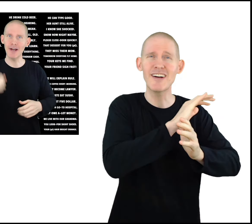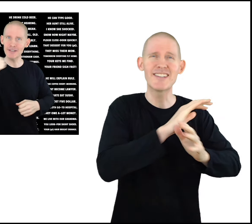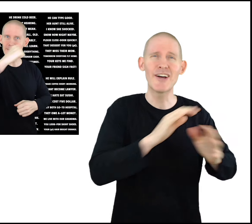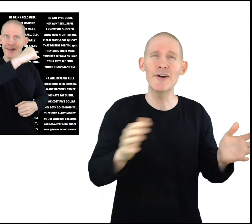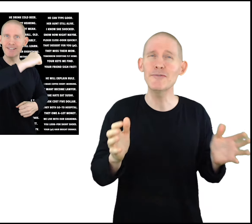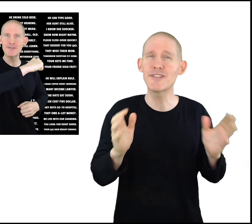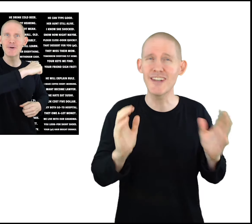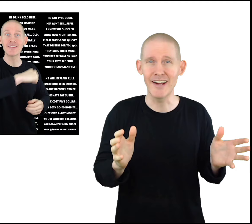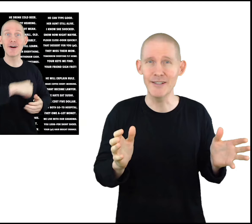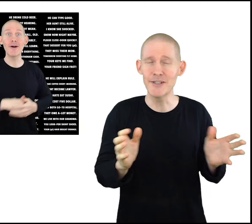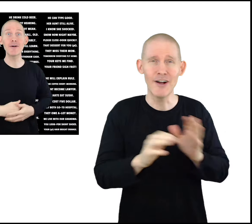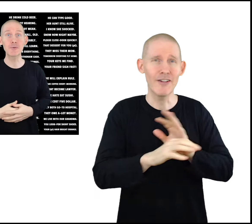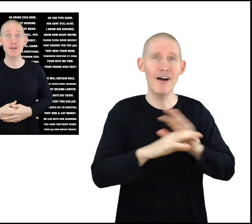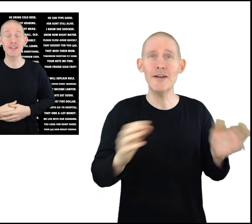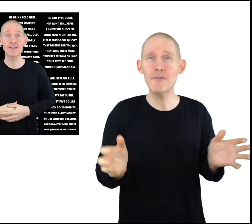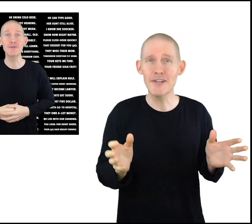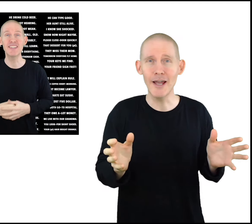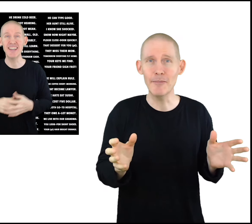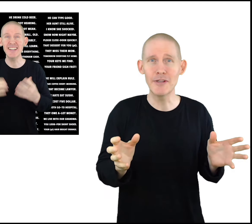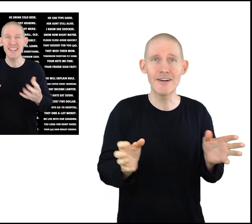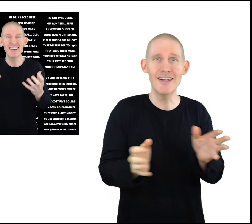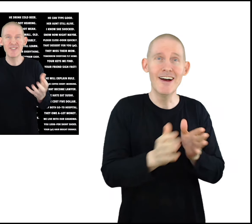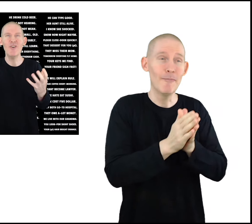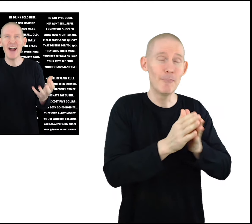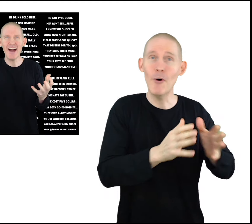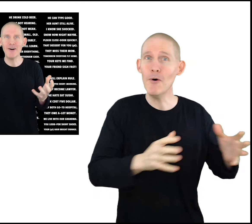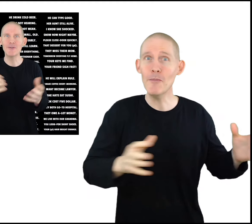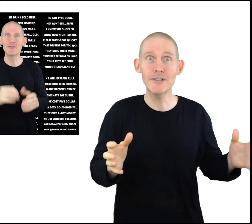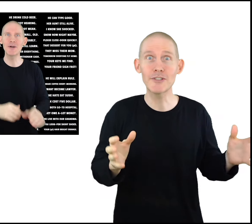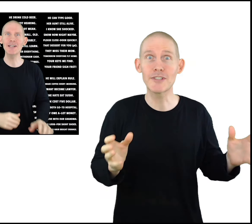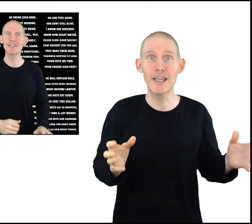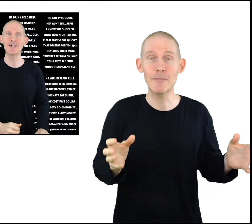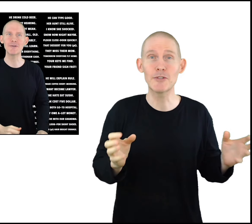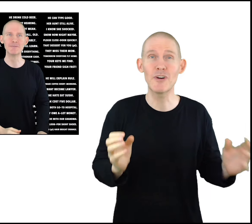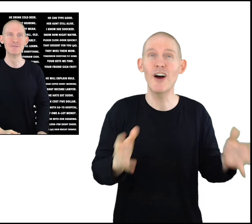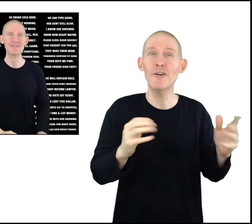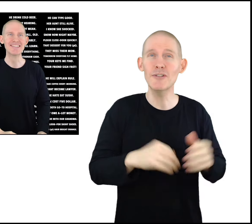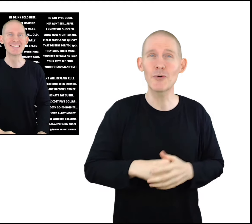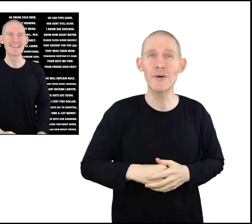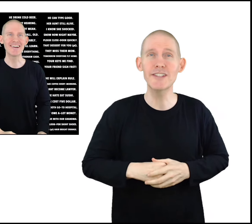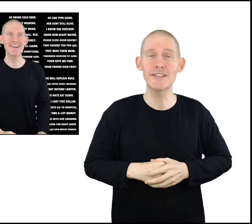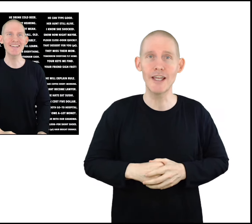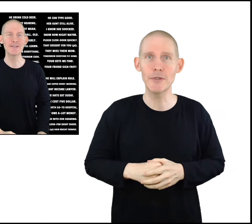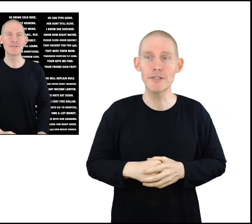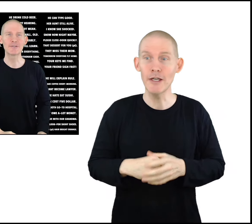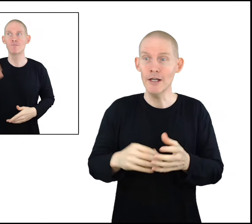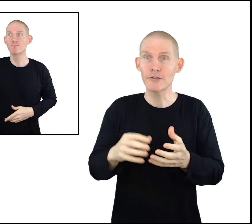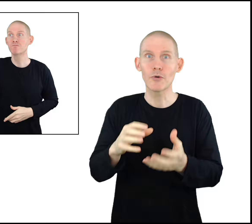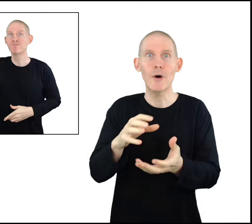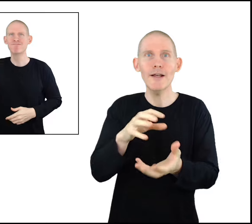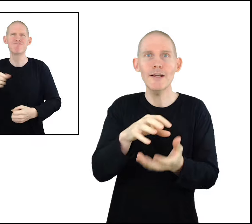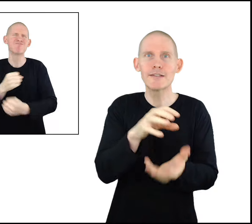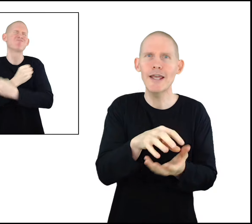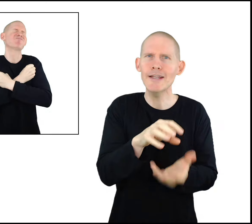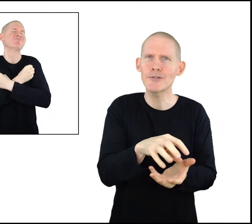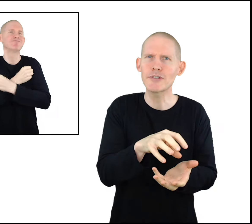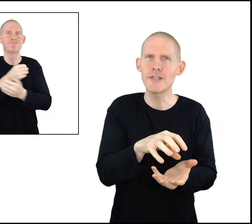ton of signs, a lot of vocabulary, a whole bunch of statements, 120 statements. So why not take those